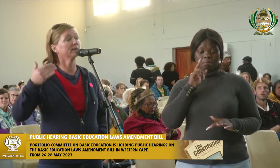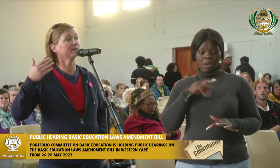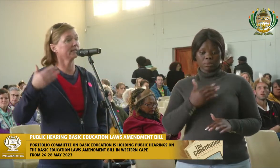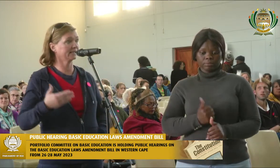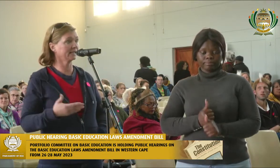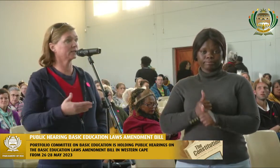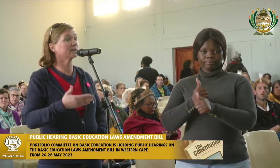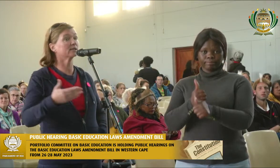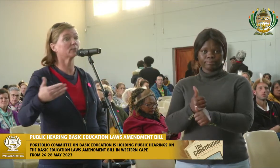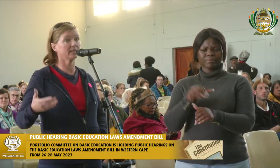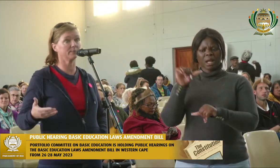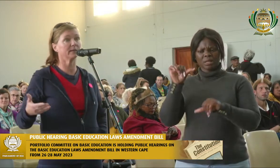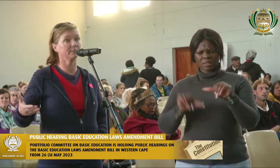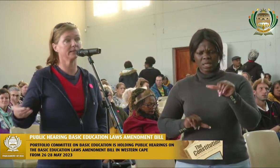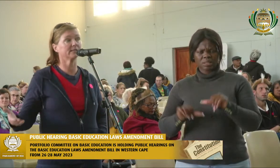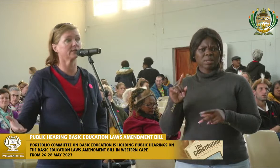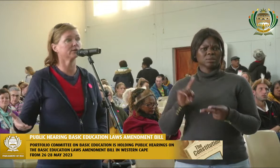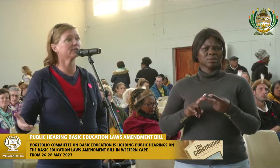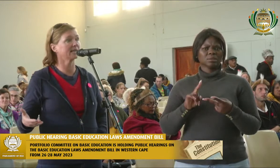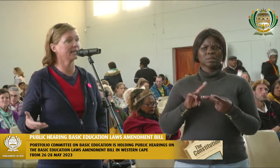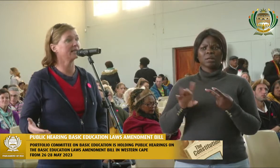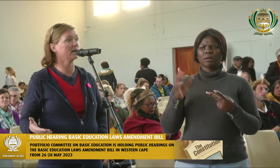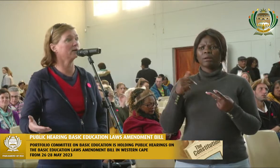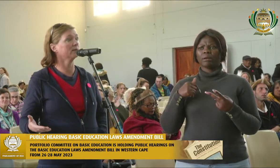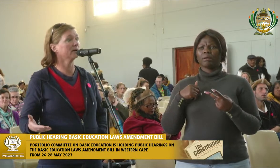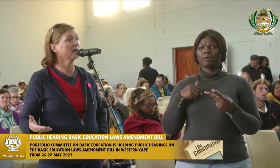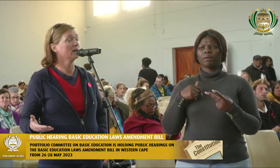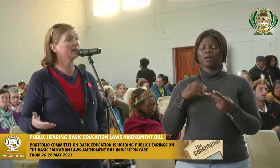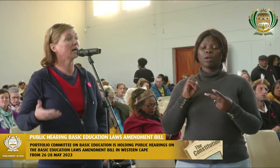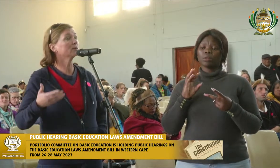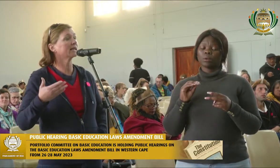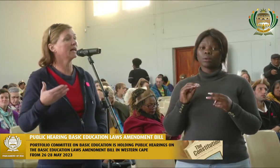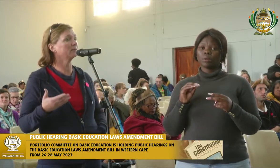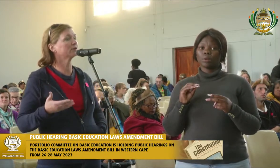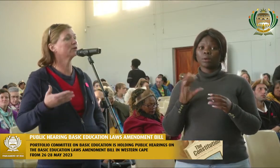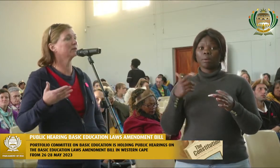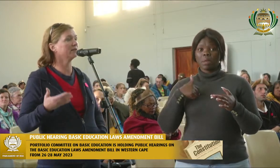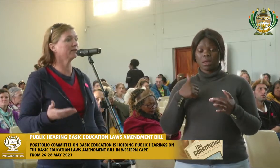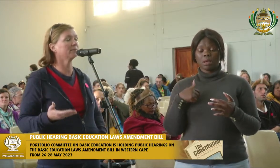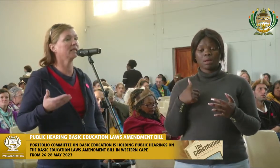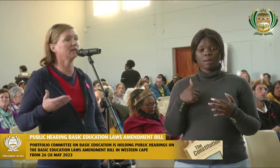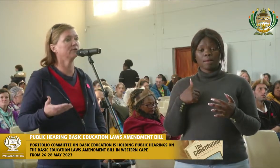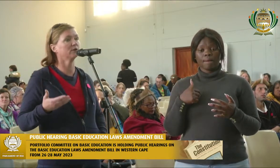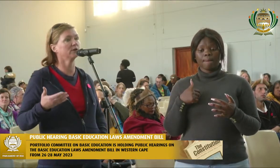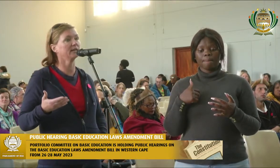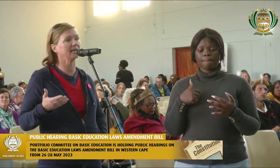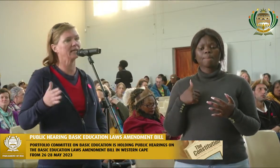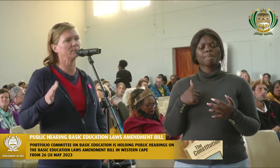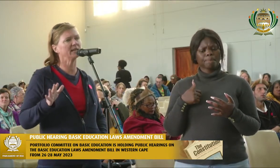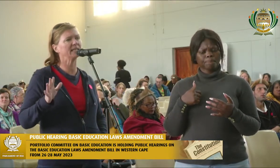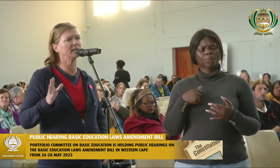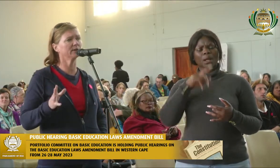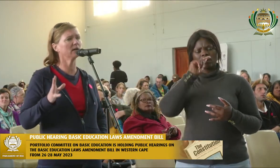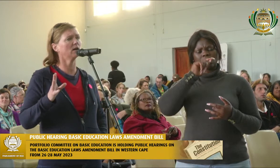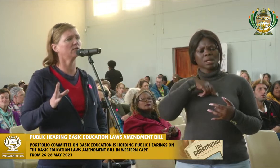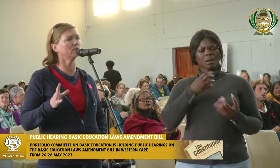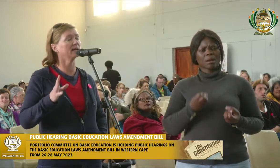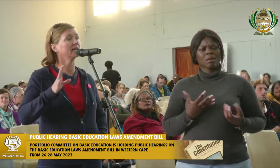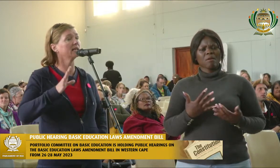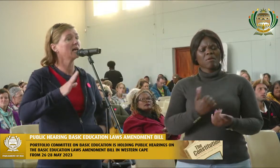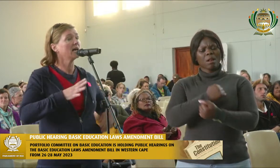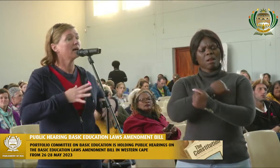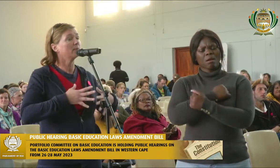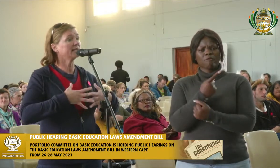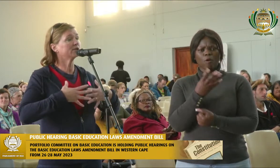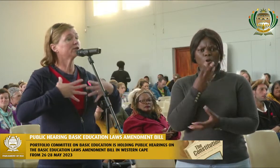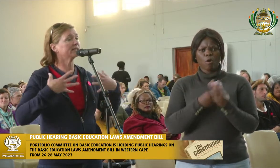complied with assessments the way the Bella Bill is going to stand now. But I was able to give him a love for learning in about a year and a half where